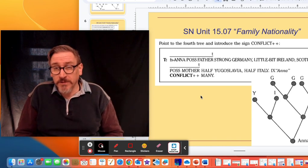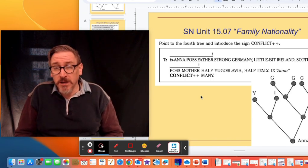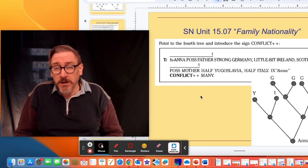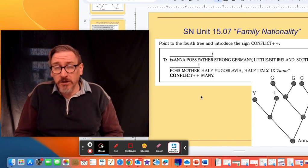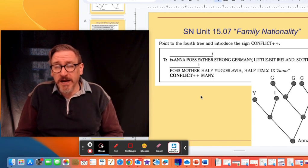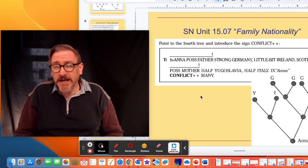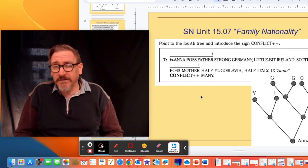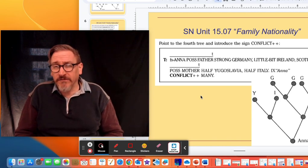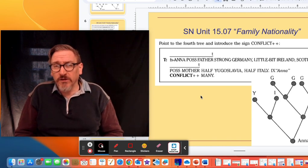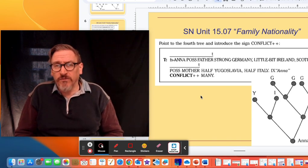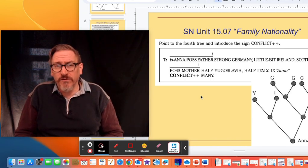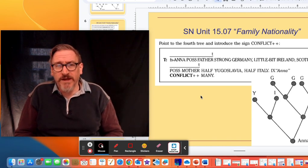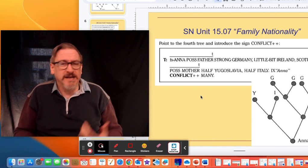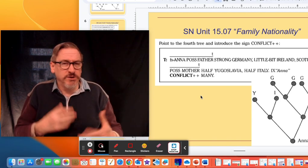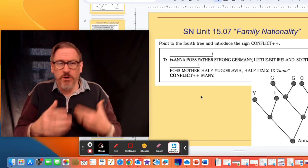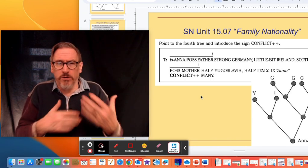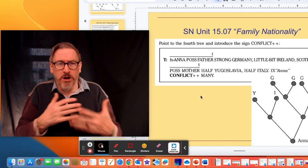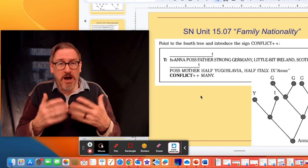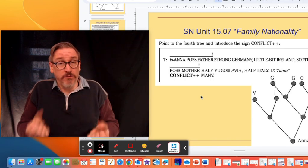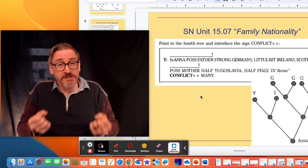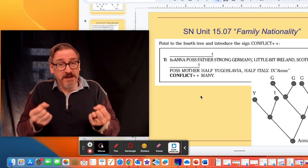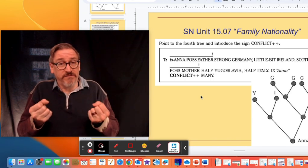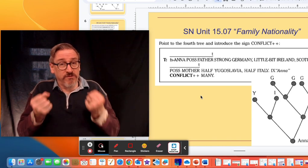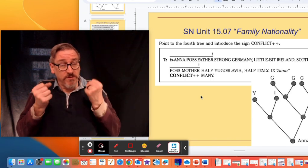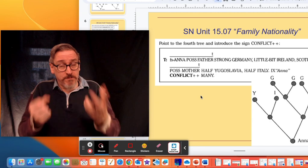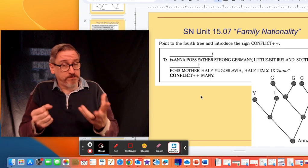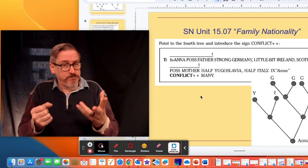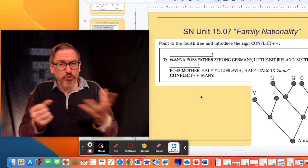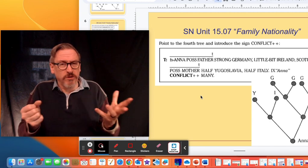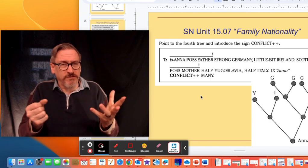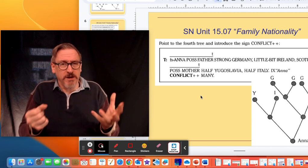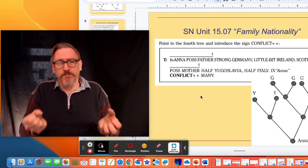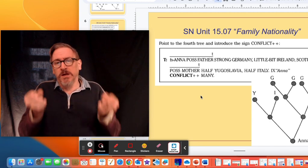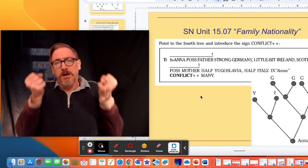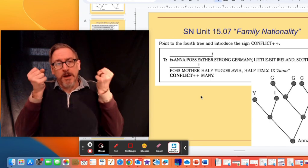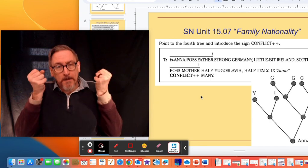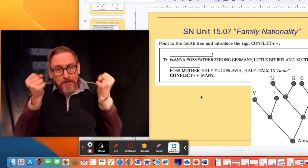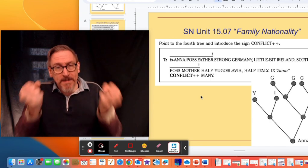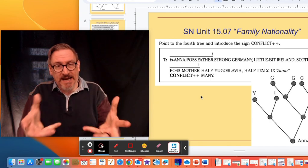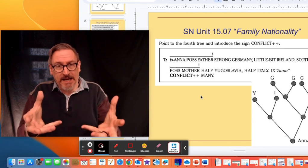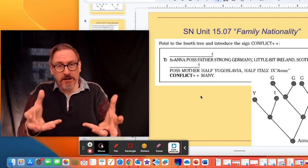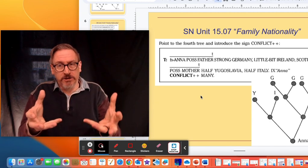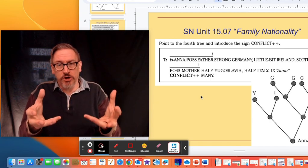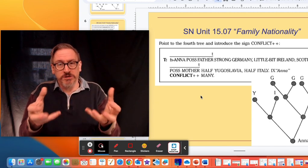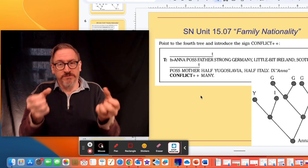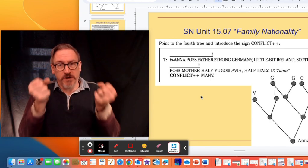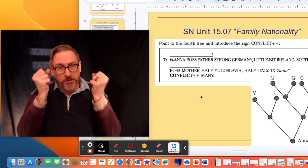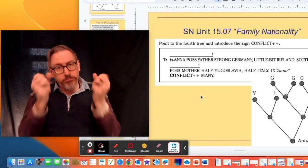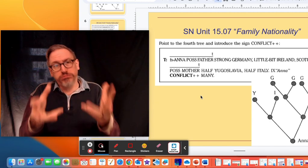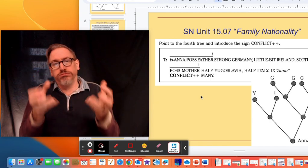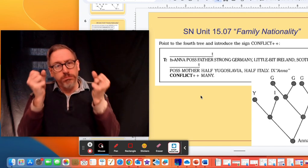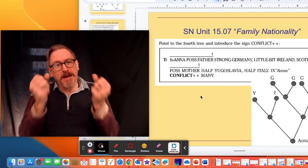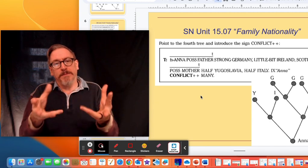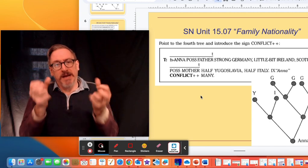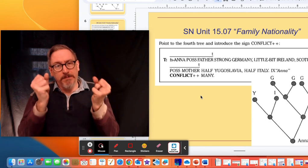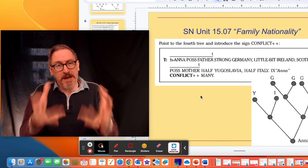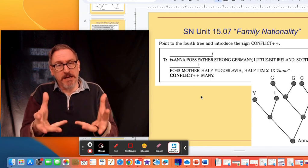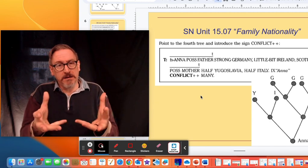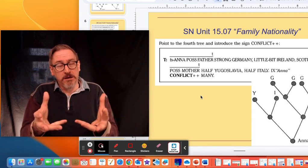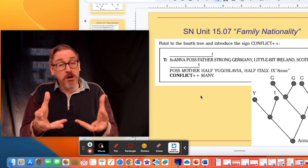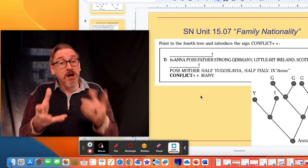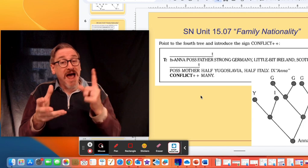air. You'll kind of get the feel for that as you go along. I would say for the rule of thumb, many go to the front. Many,